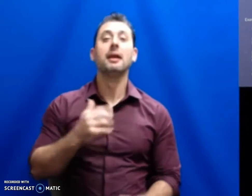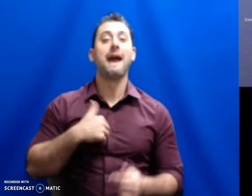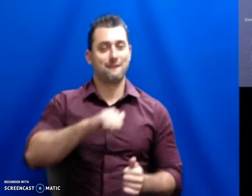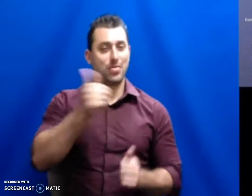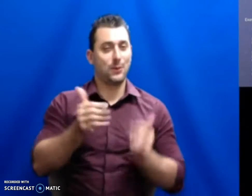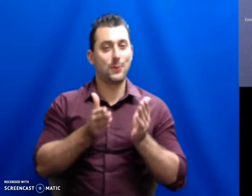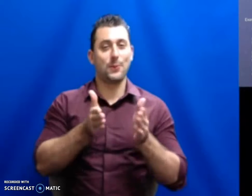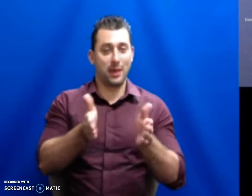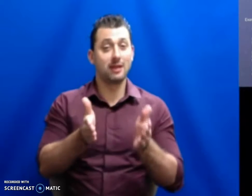not acceptable.